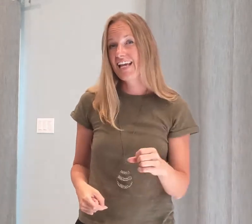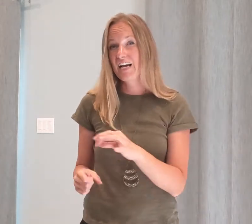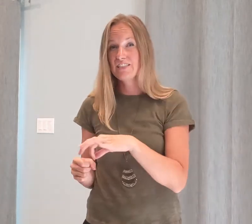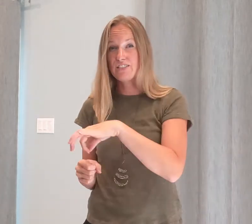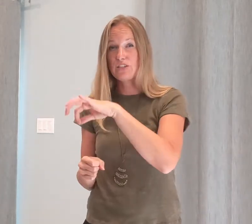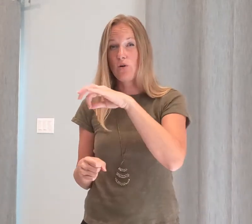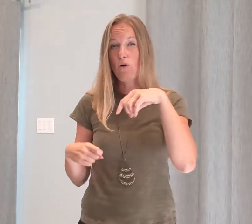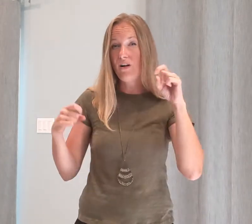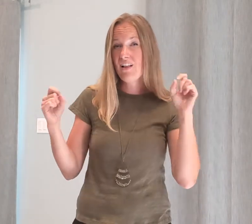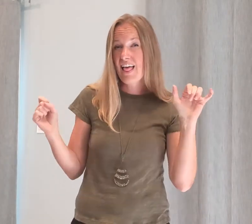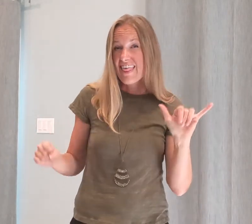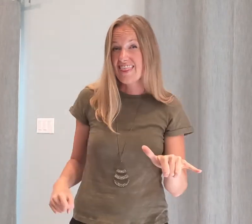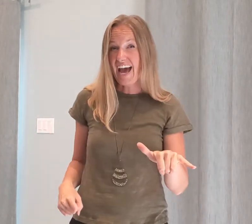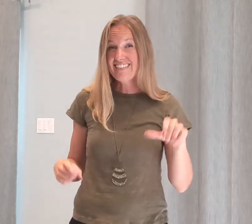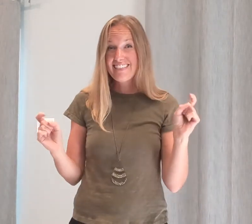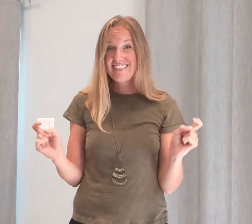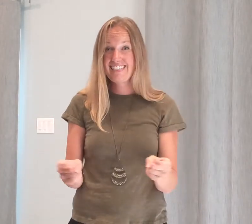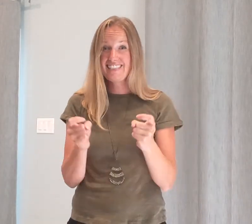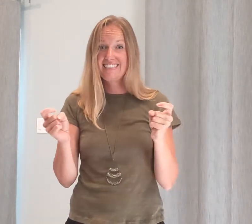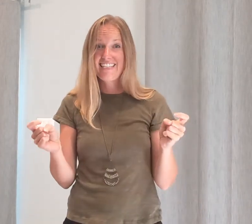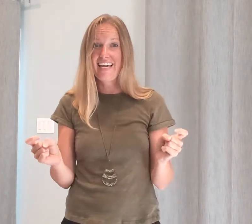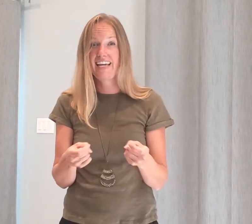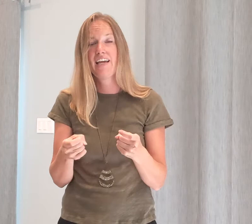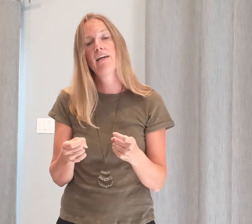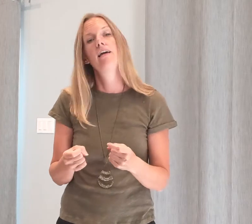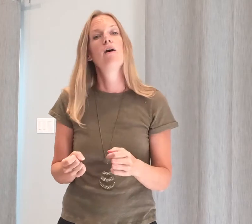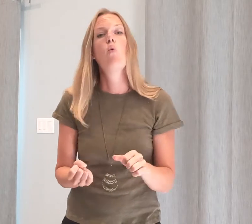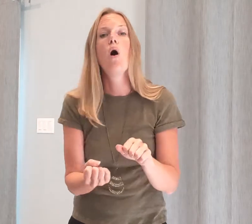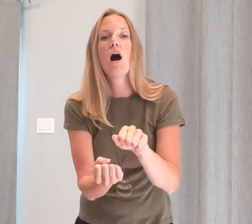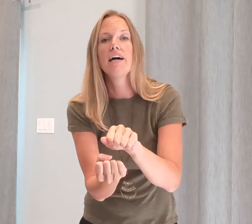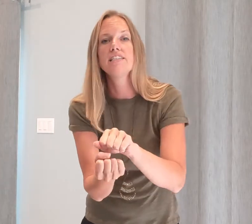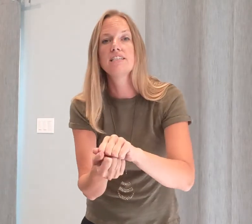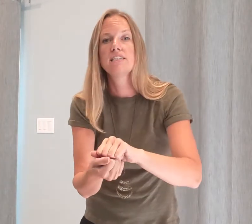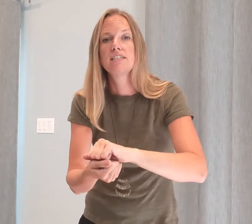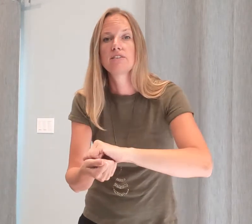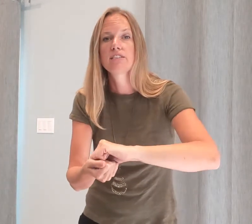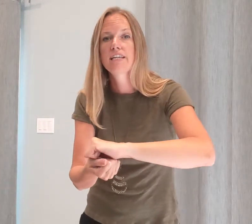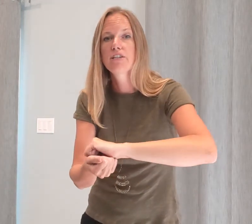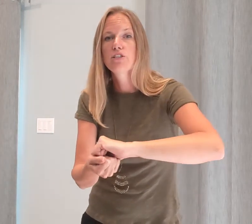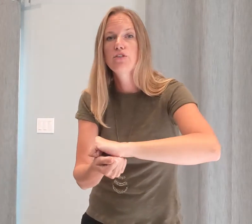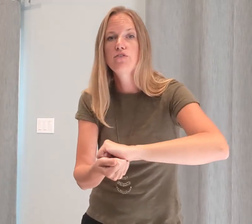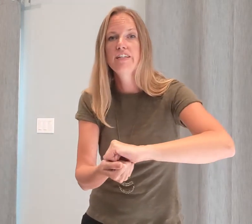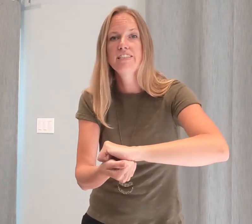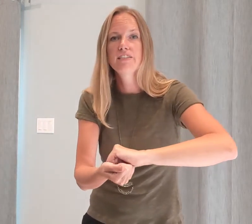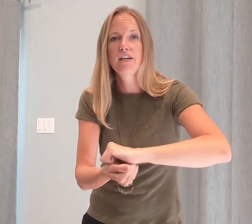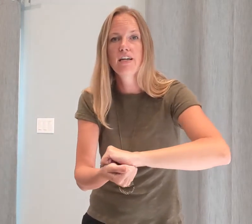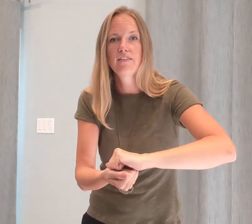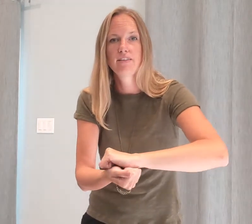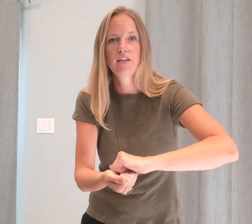a soul that's sin sick. Wash. So you take your two fists and you kind of like you're